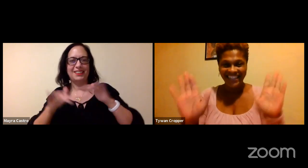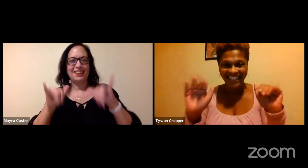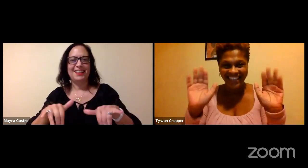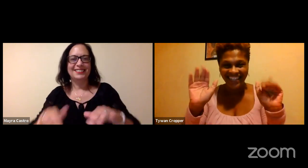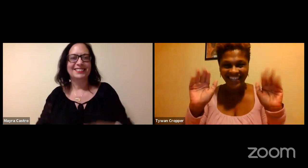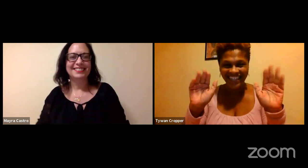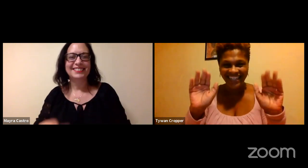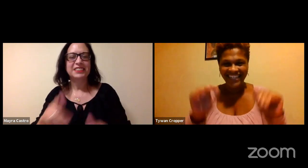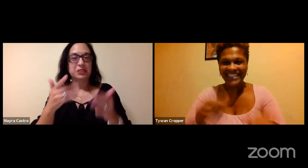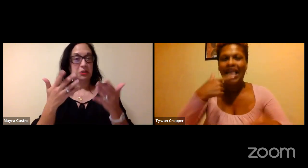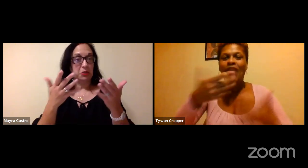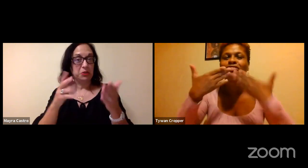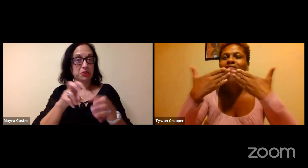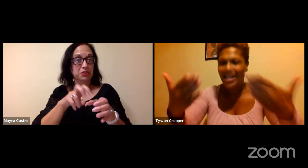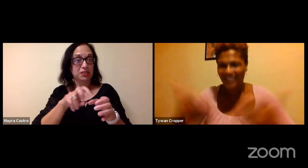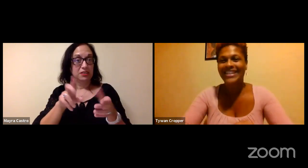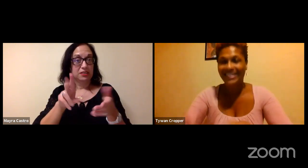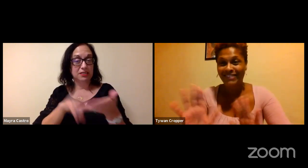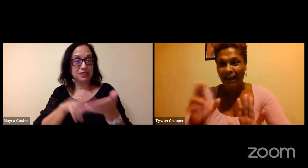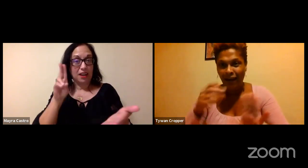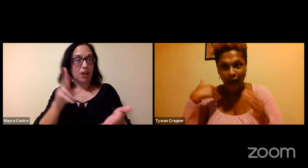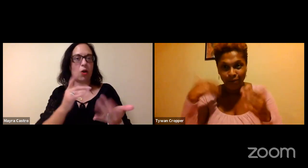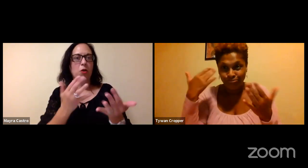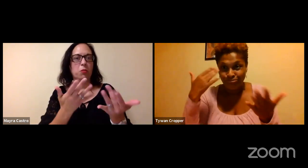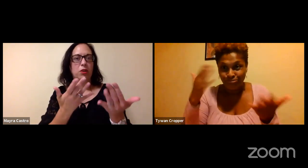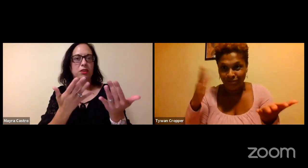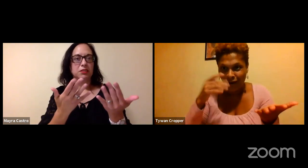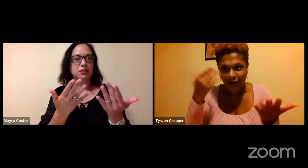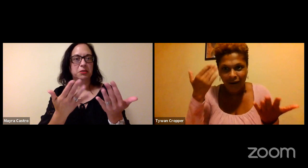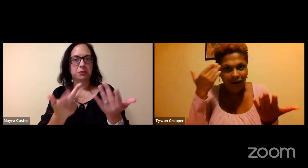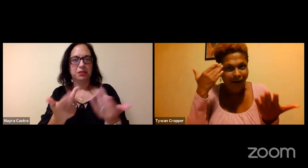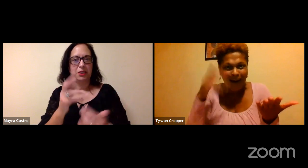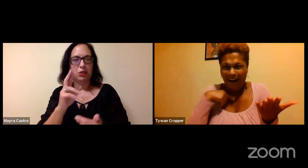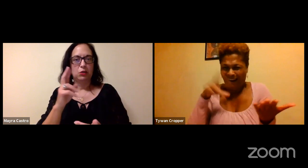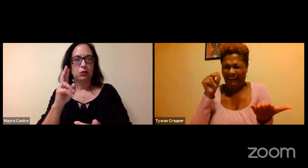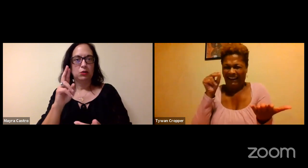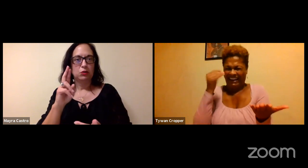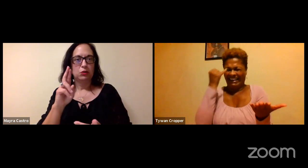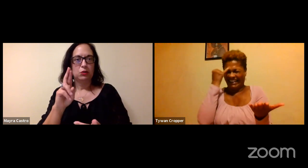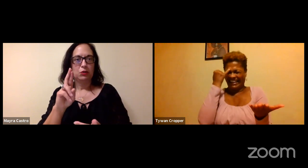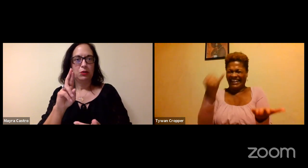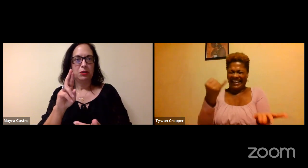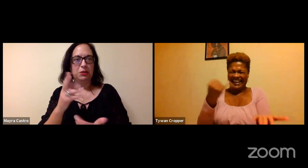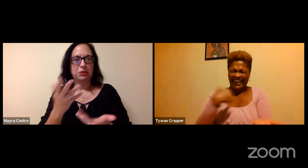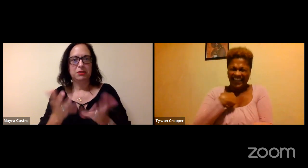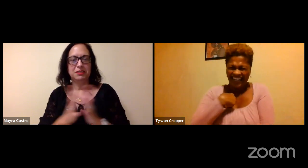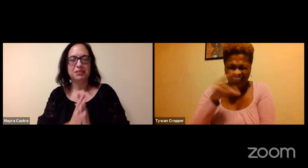everyone, tonight. Thank you. Thank you. Bye-bye.